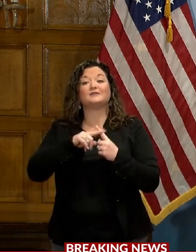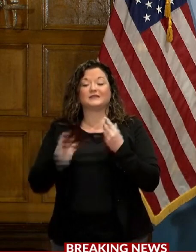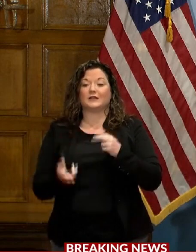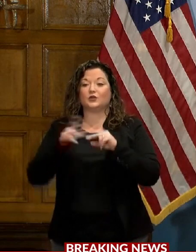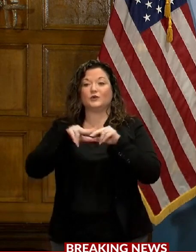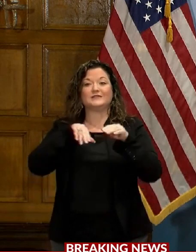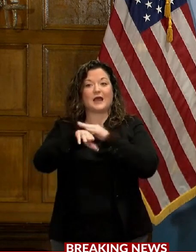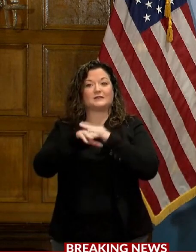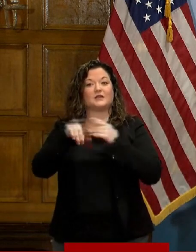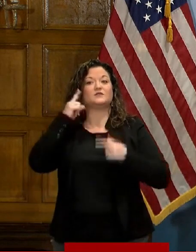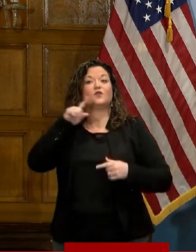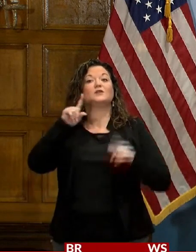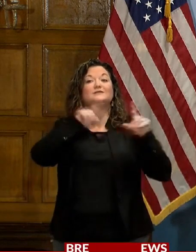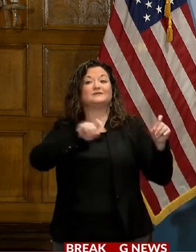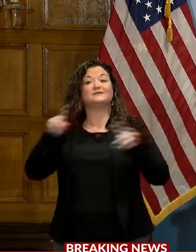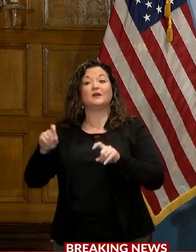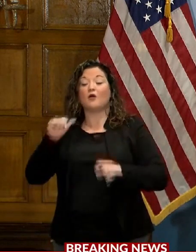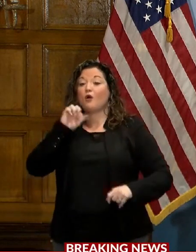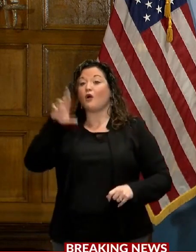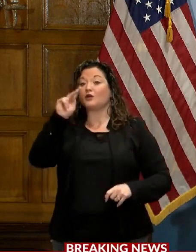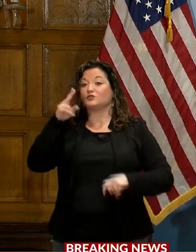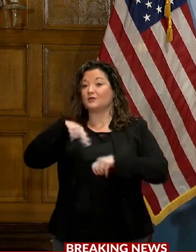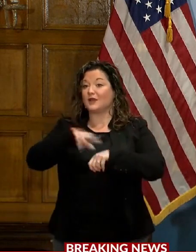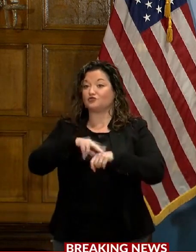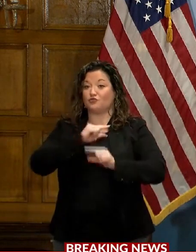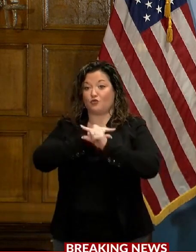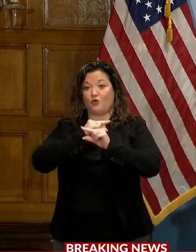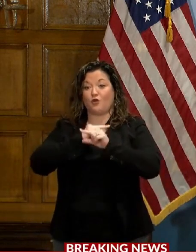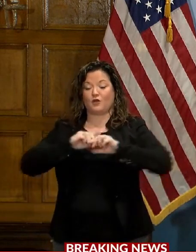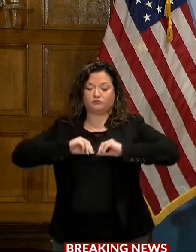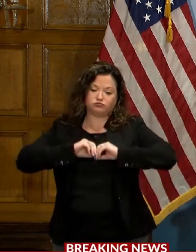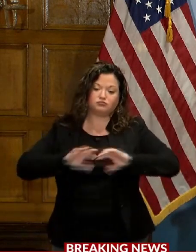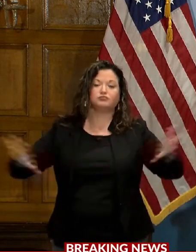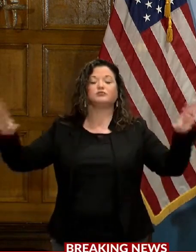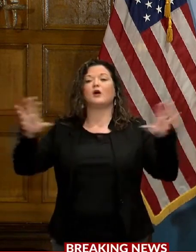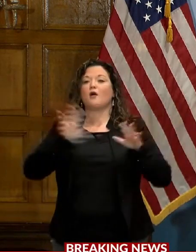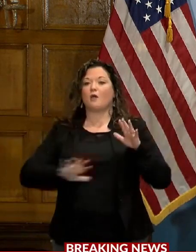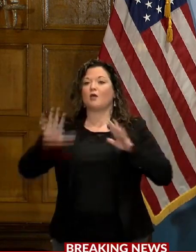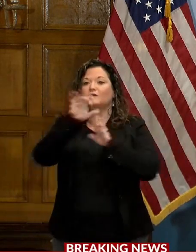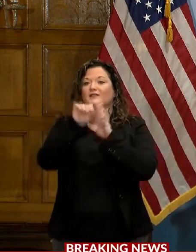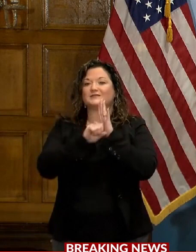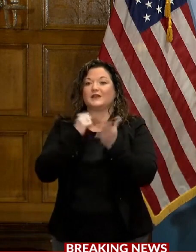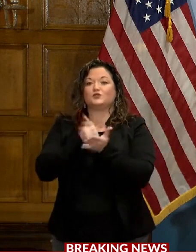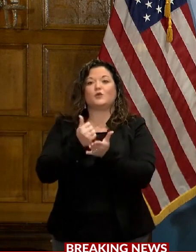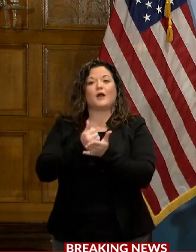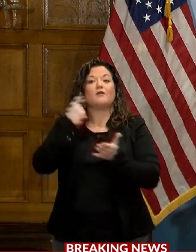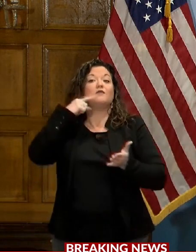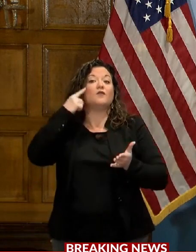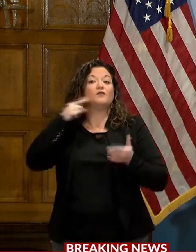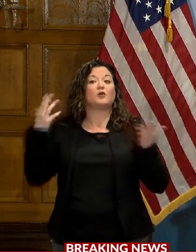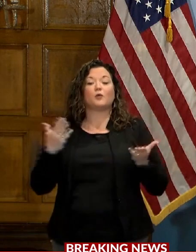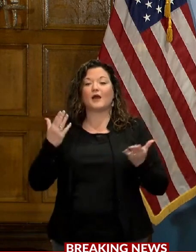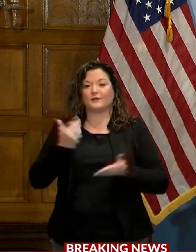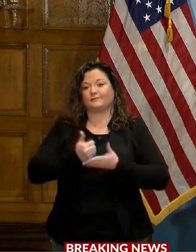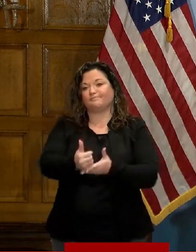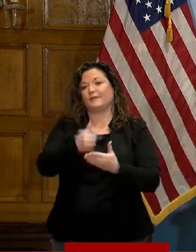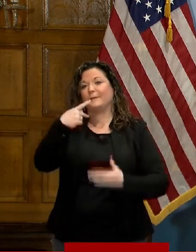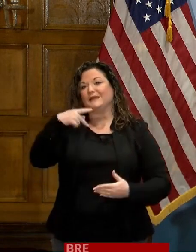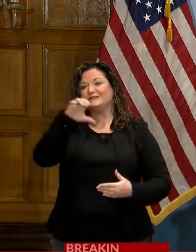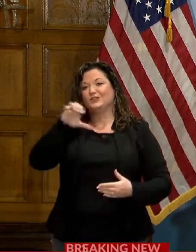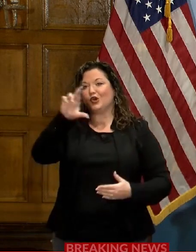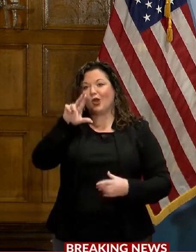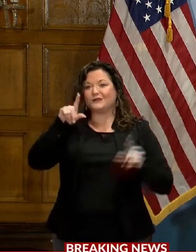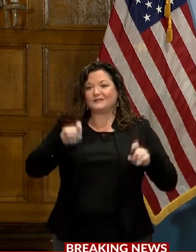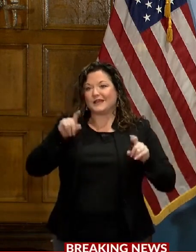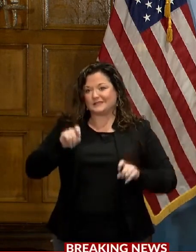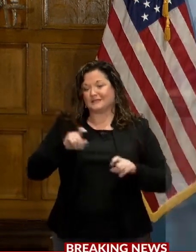The Arkansas National Guard has been deployed across the state to assist in PCR testing, assisting our hospitals, and you